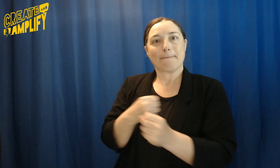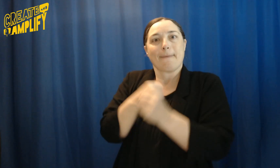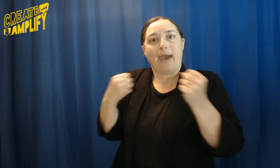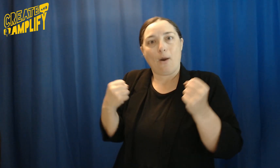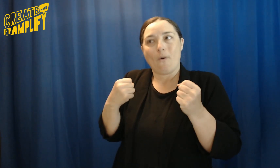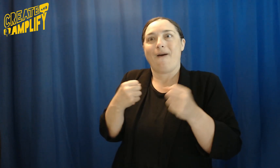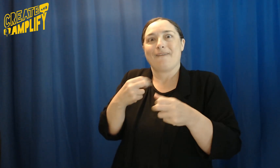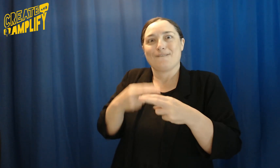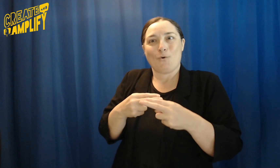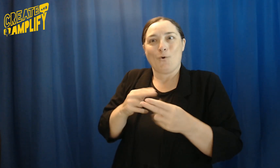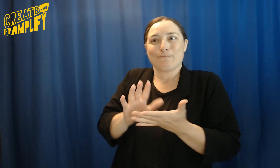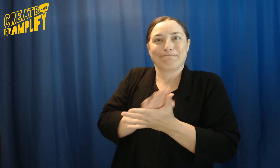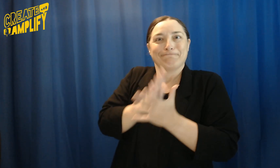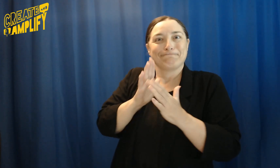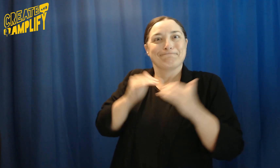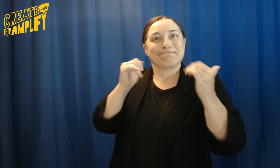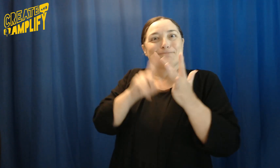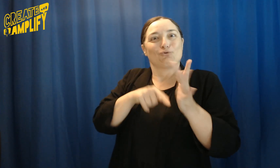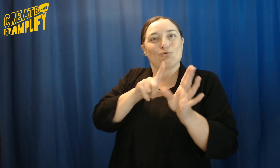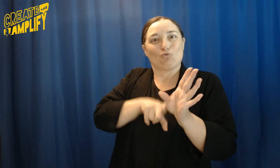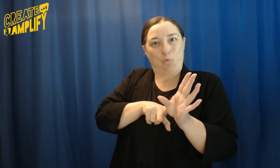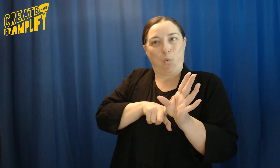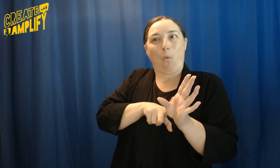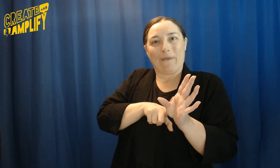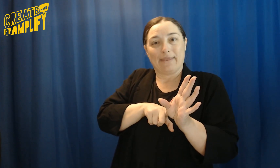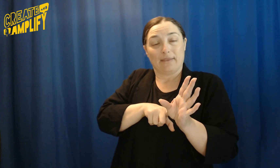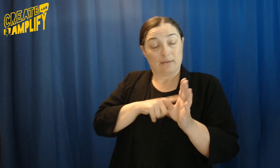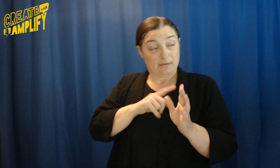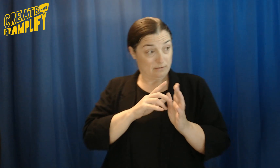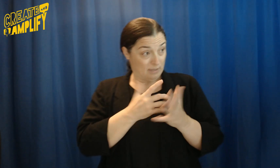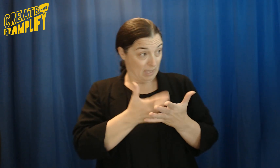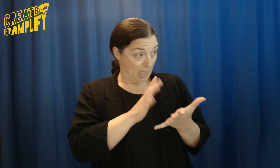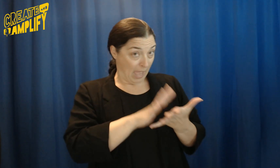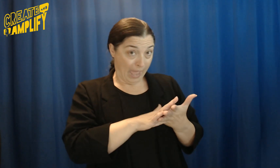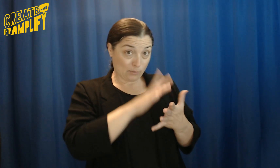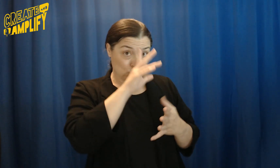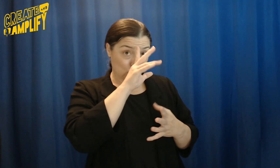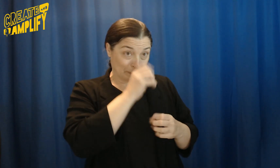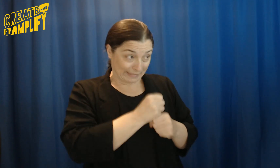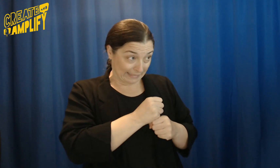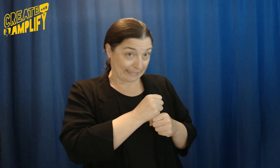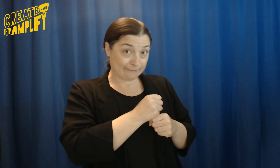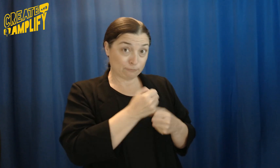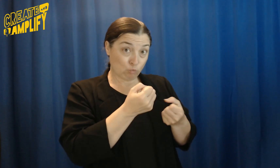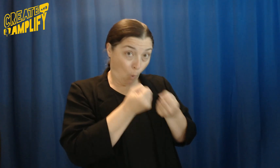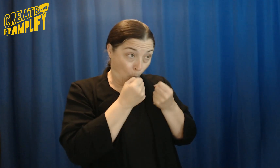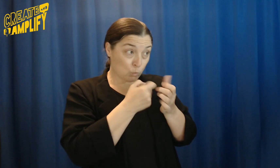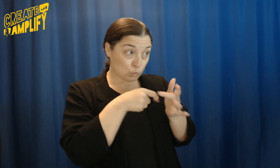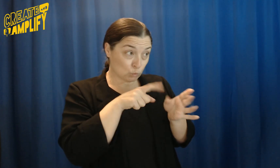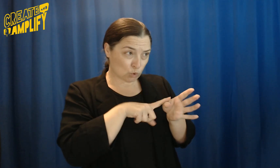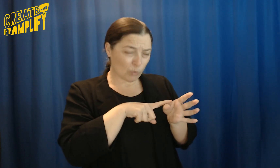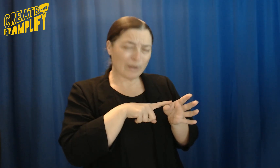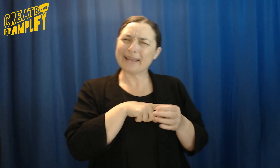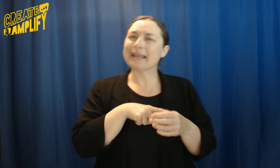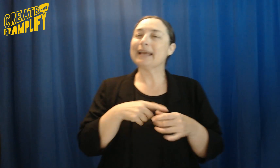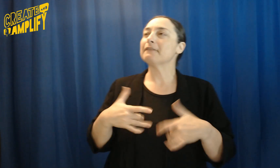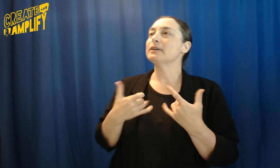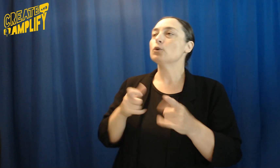you do that. Like how to believe in joy, do you mean? It feels like a conscious effort on your part to see the joy in